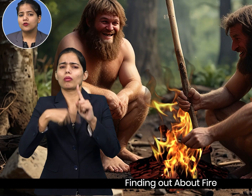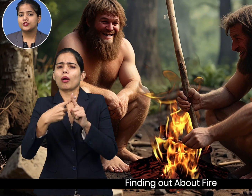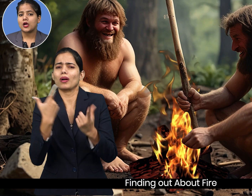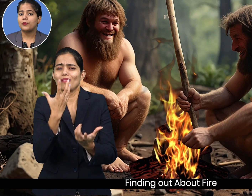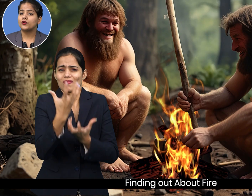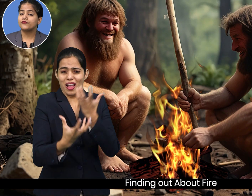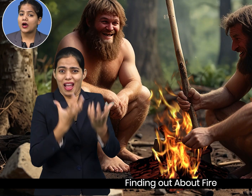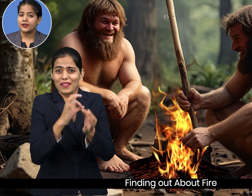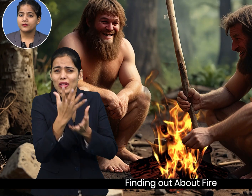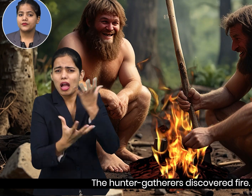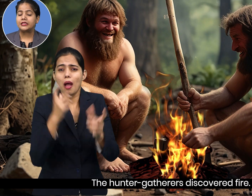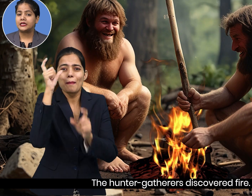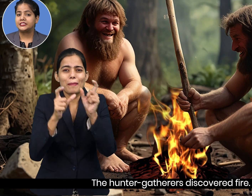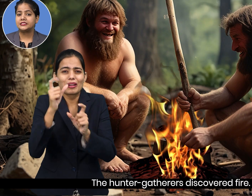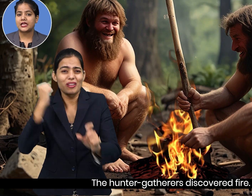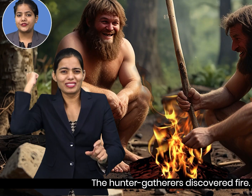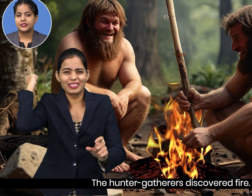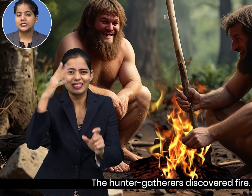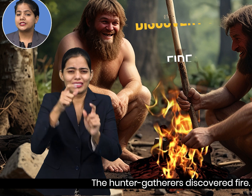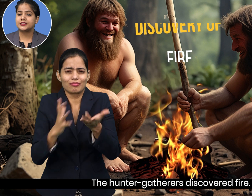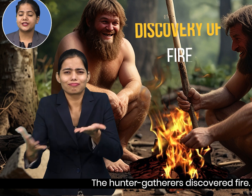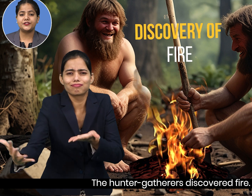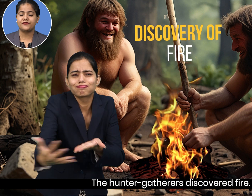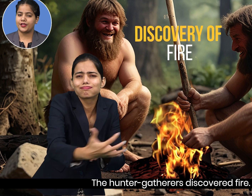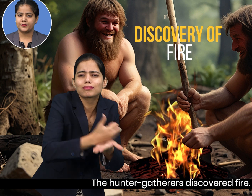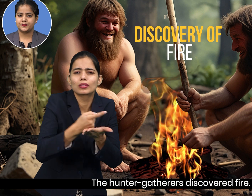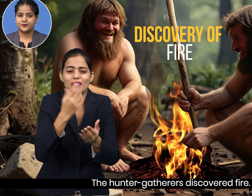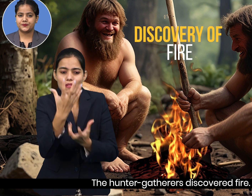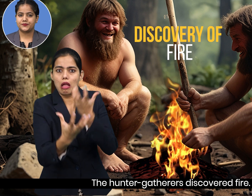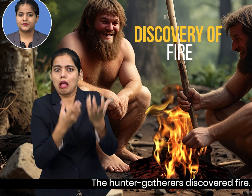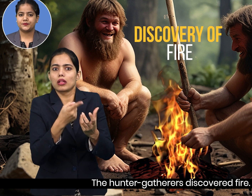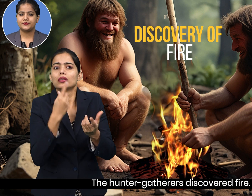Finding out about fire, the hunter-gatherers discovered fire.